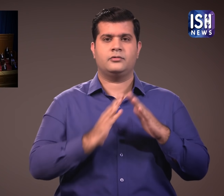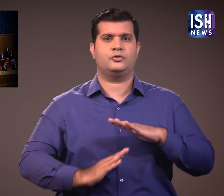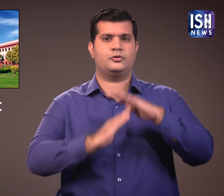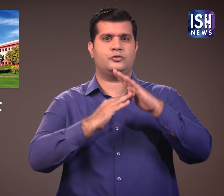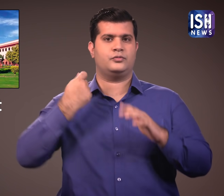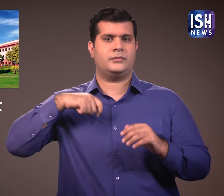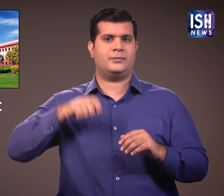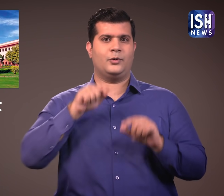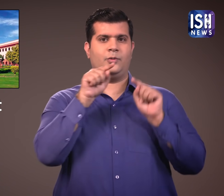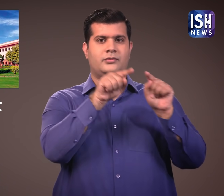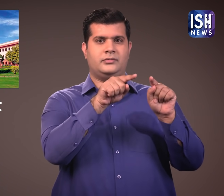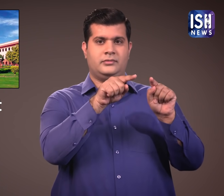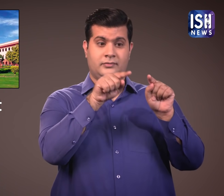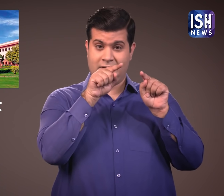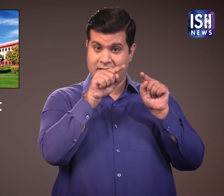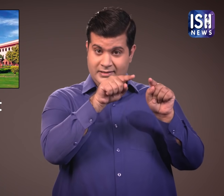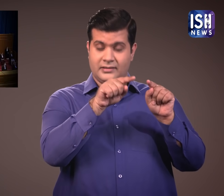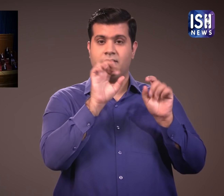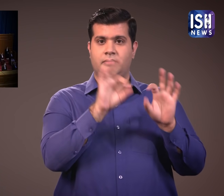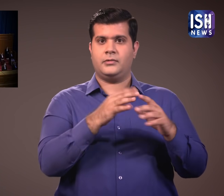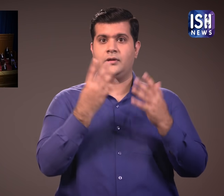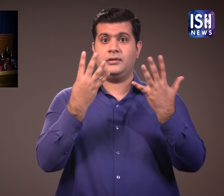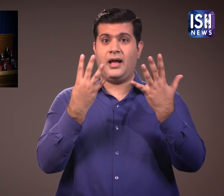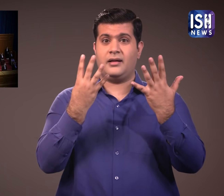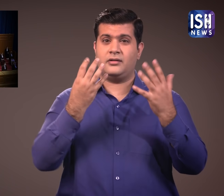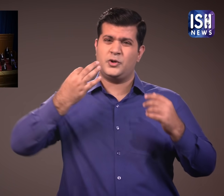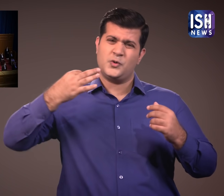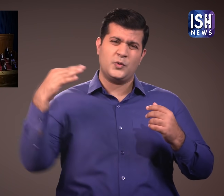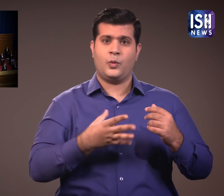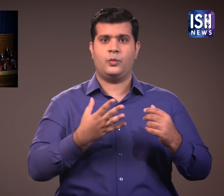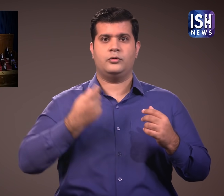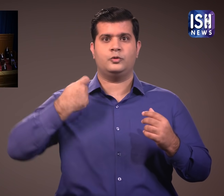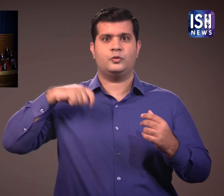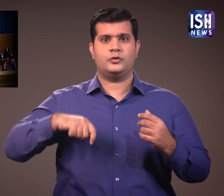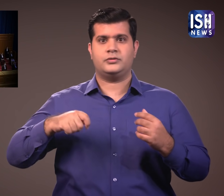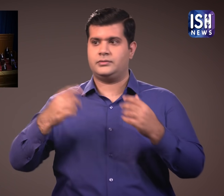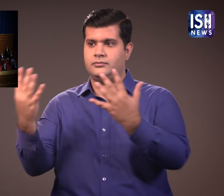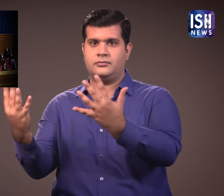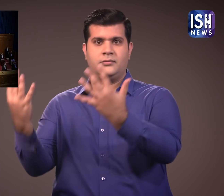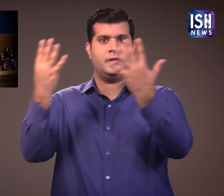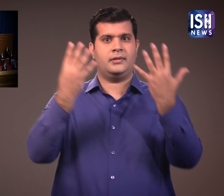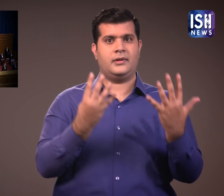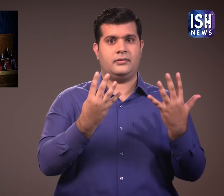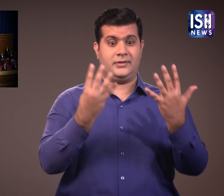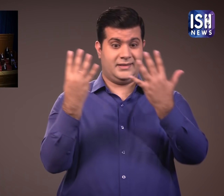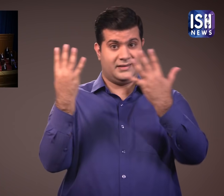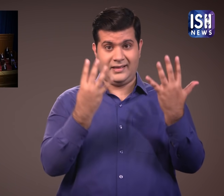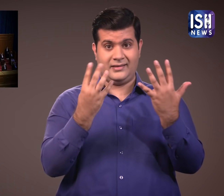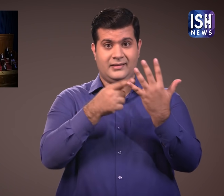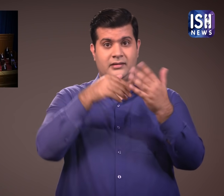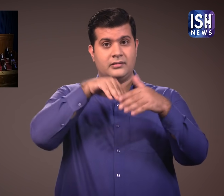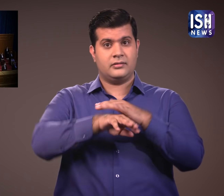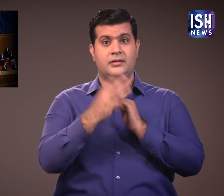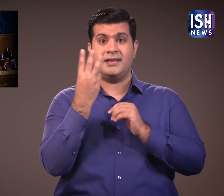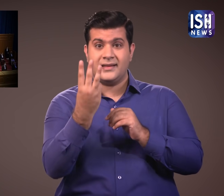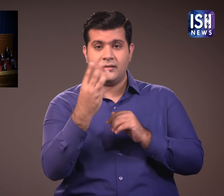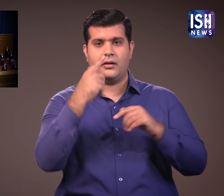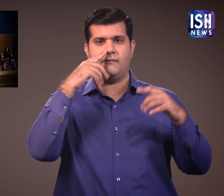9 new judges have now been appointed as judges of the Supreme Court of India, including